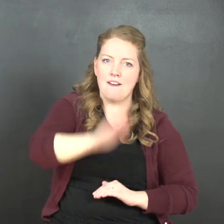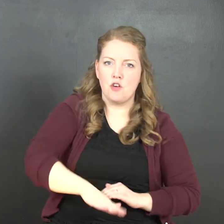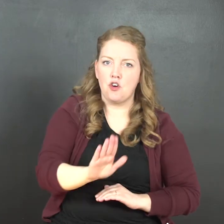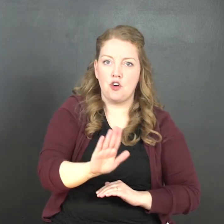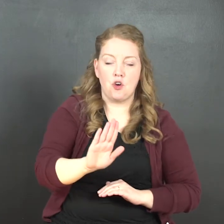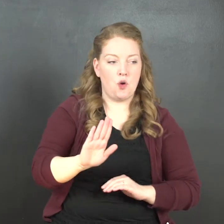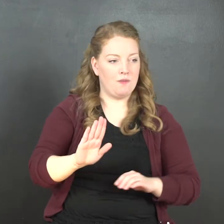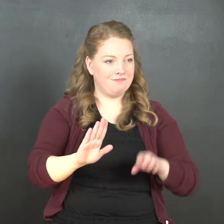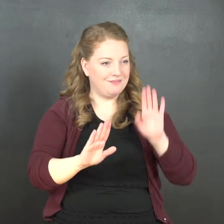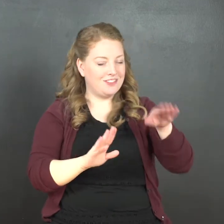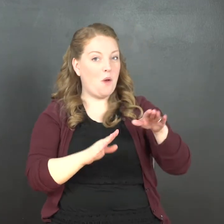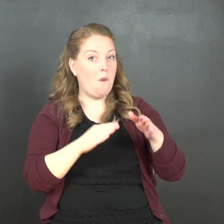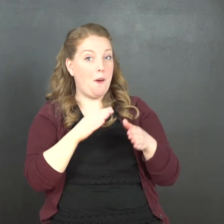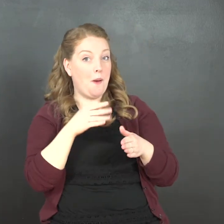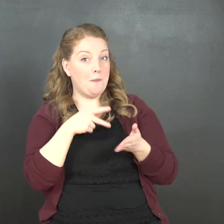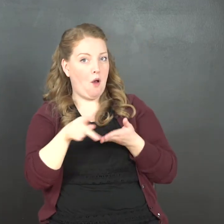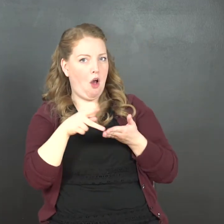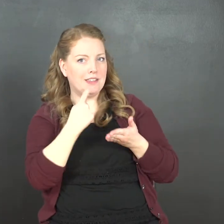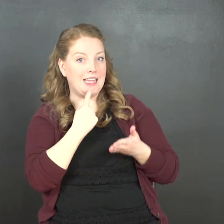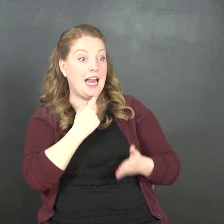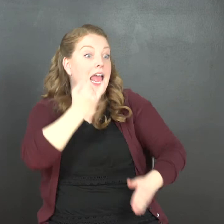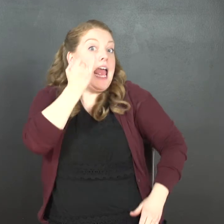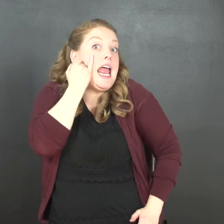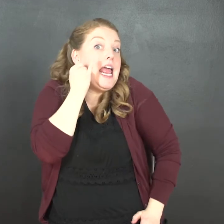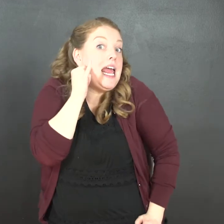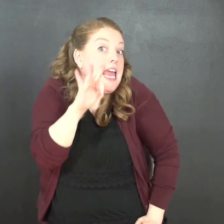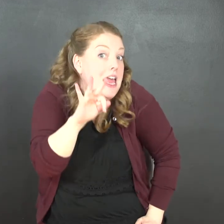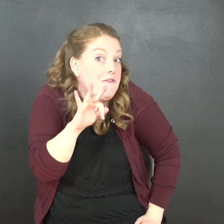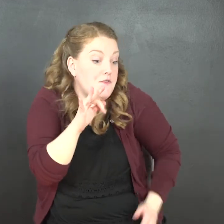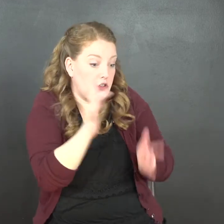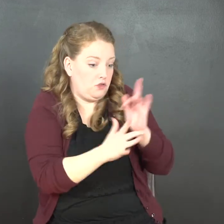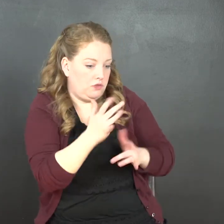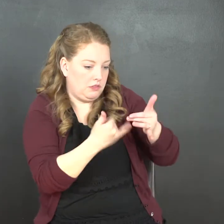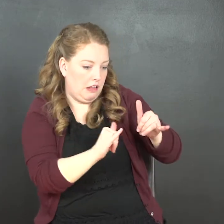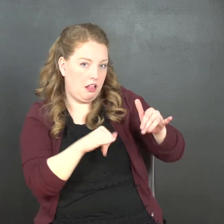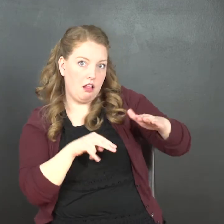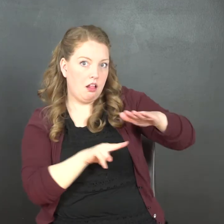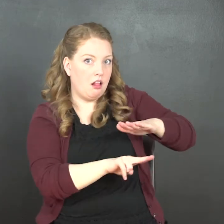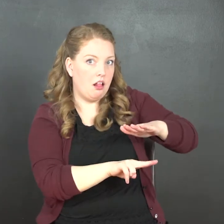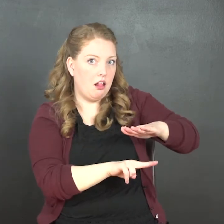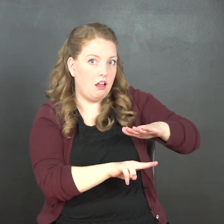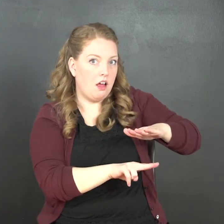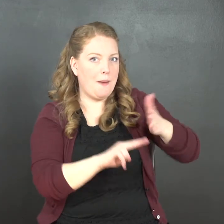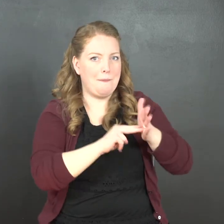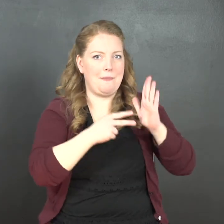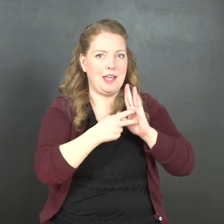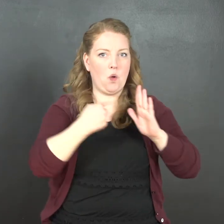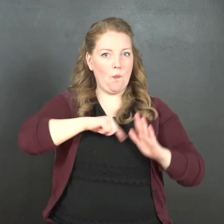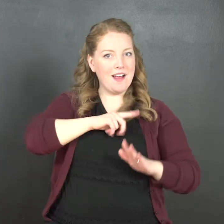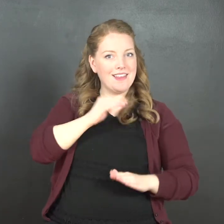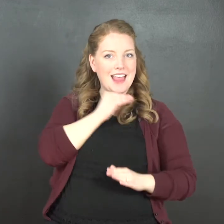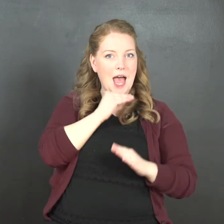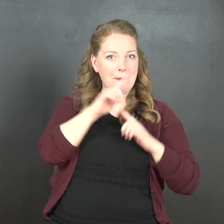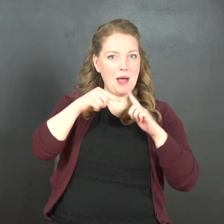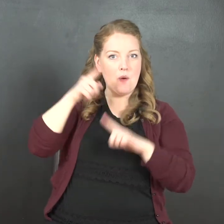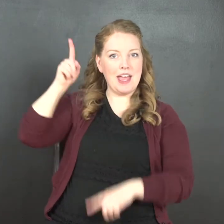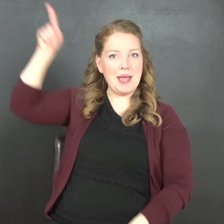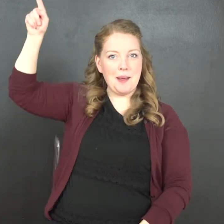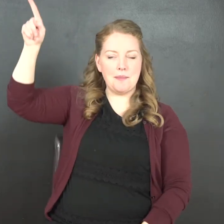we're misrepresenting God, and none of us want to be guilty of bearing false witness against him. Keep reading, look at verse 16.